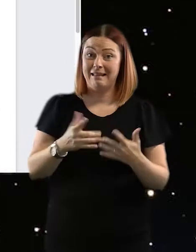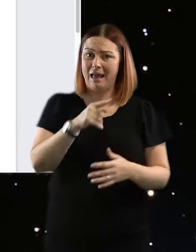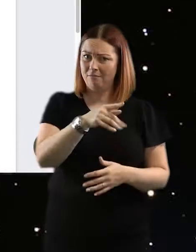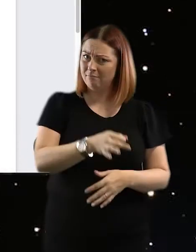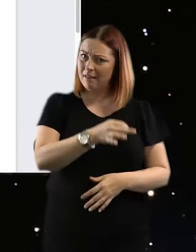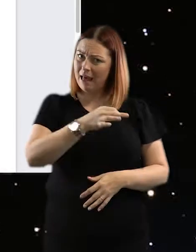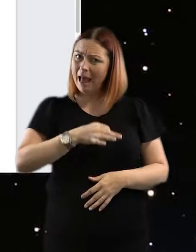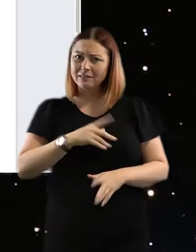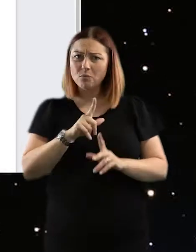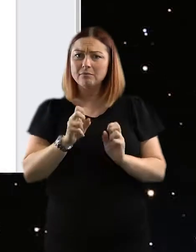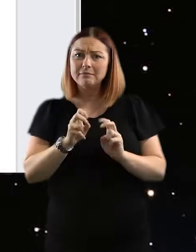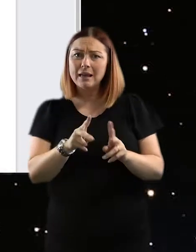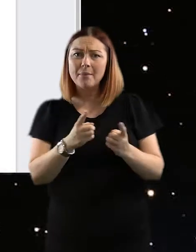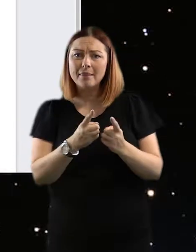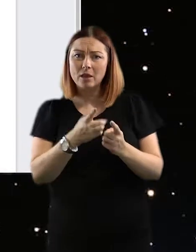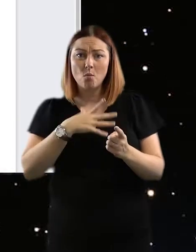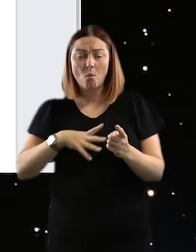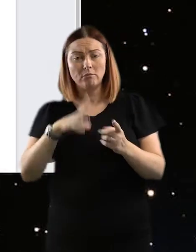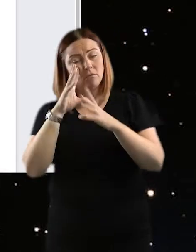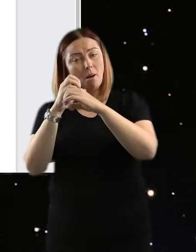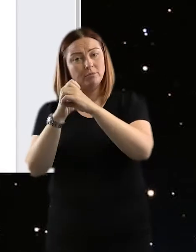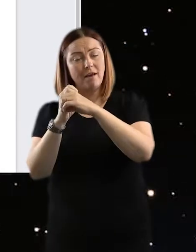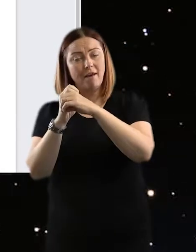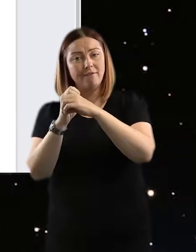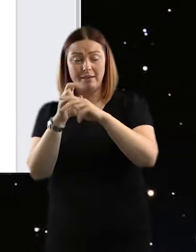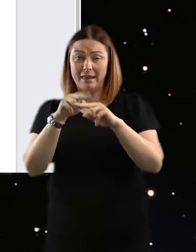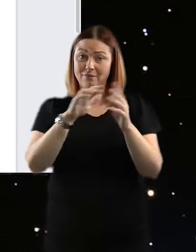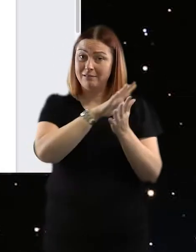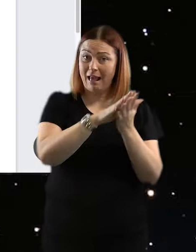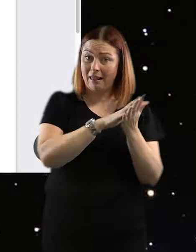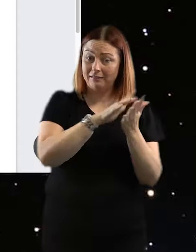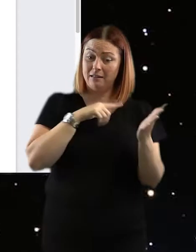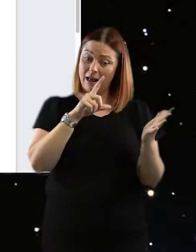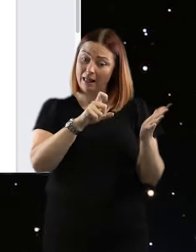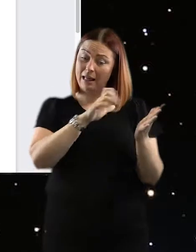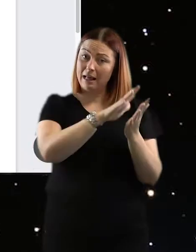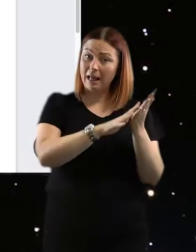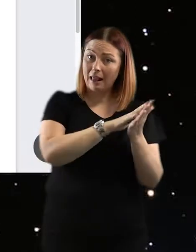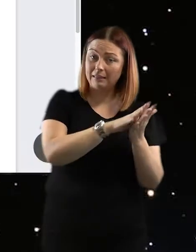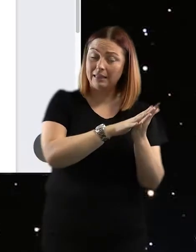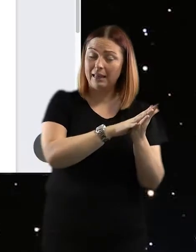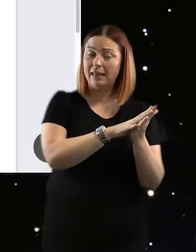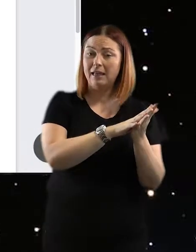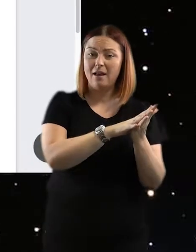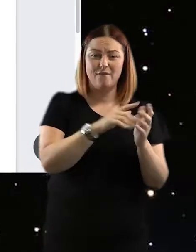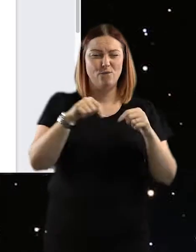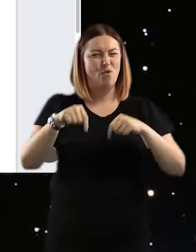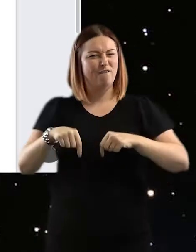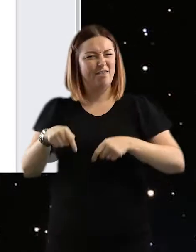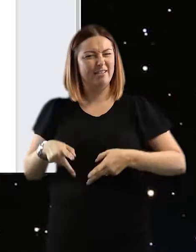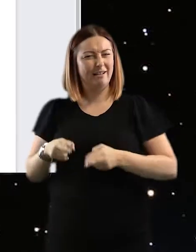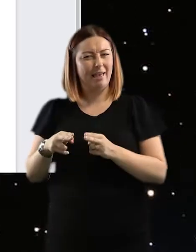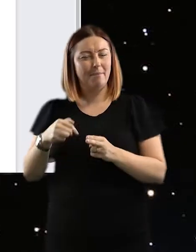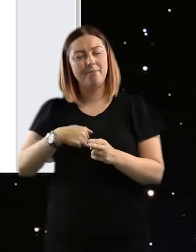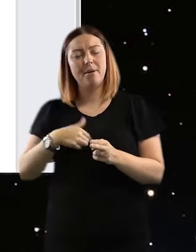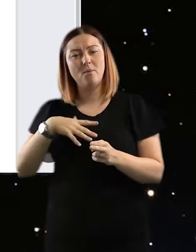me, what kind of object would I like to observe? So obviously if it was a galaxy, I'd click the Galaxies section. But for the purposes of this video, I'm